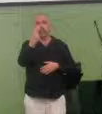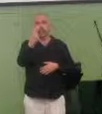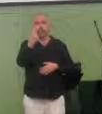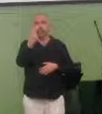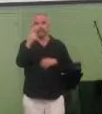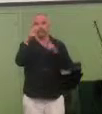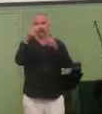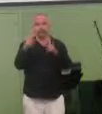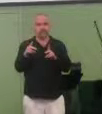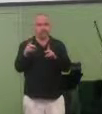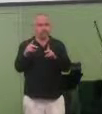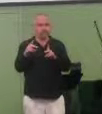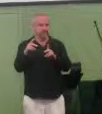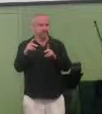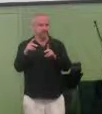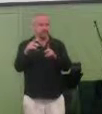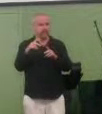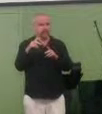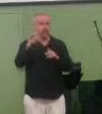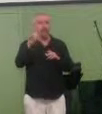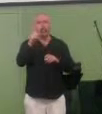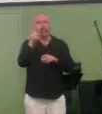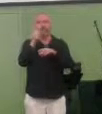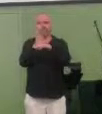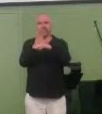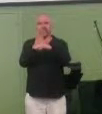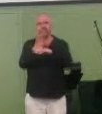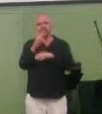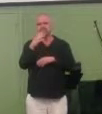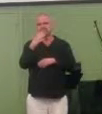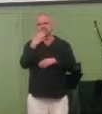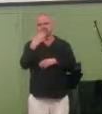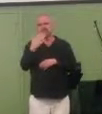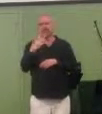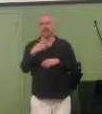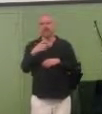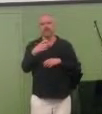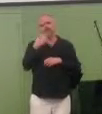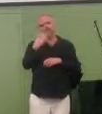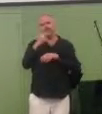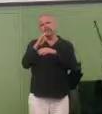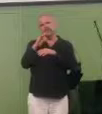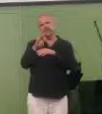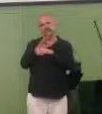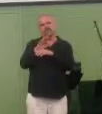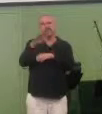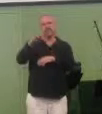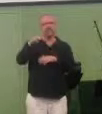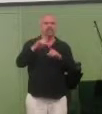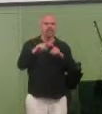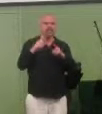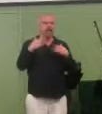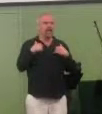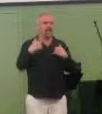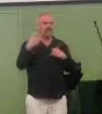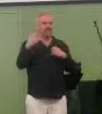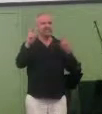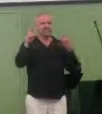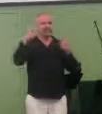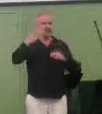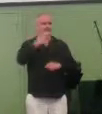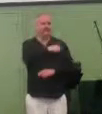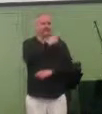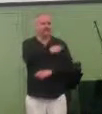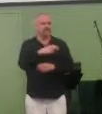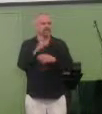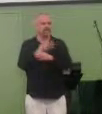Sex Am I? That film was informative, but it also featured hospital music and an omniscient